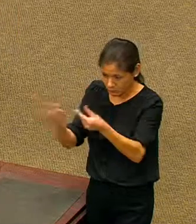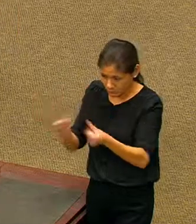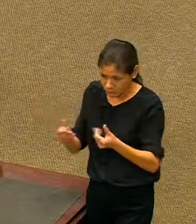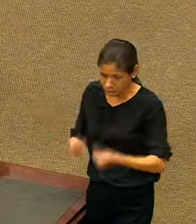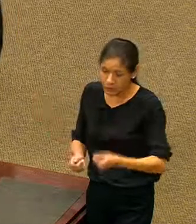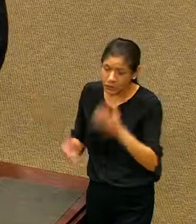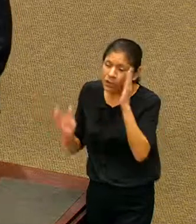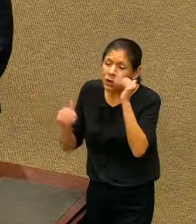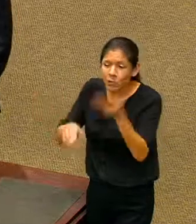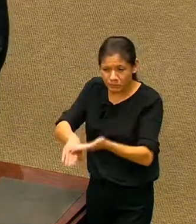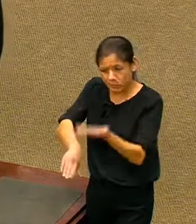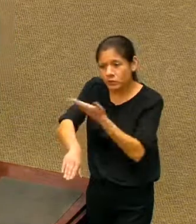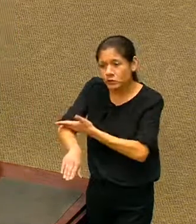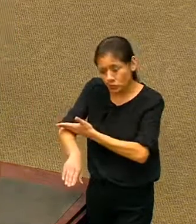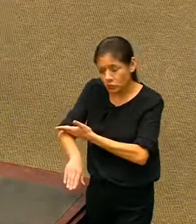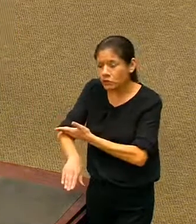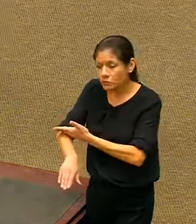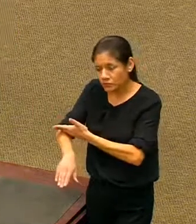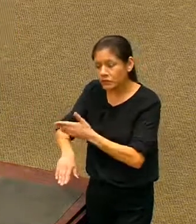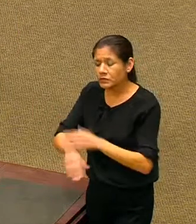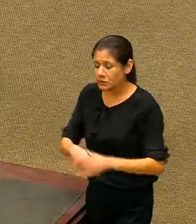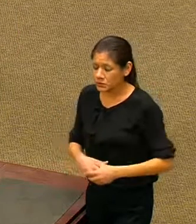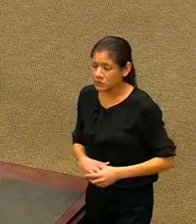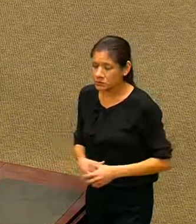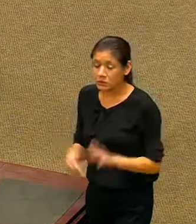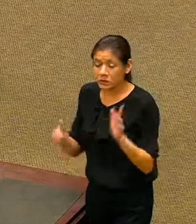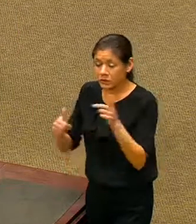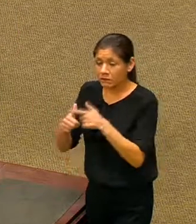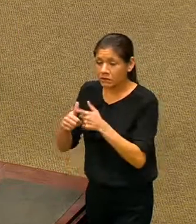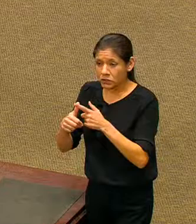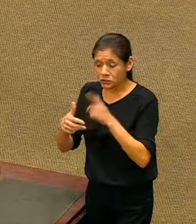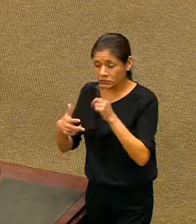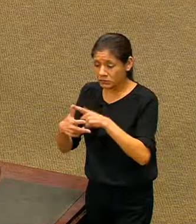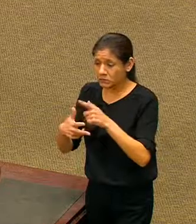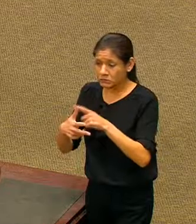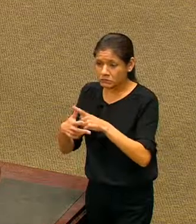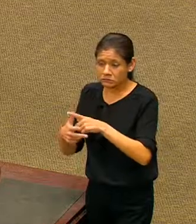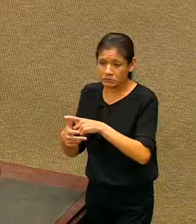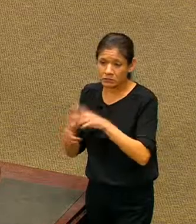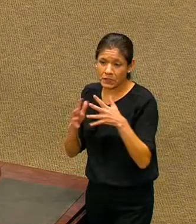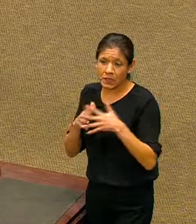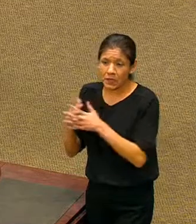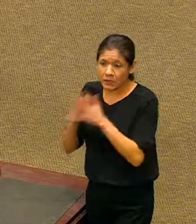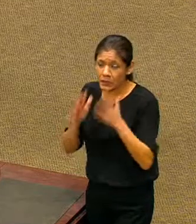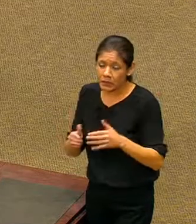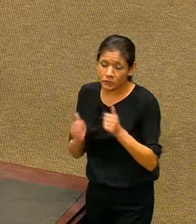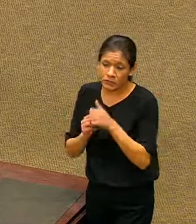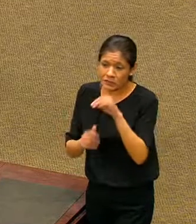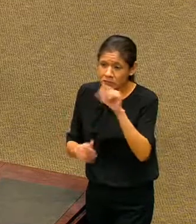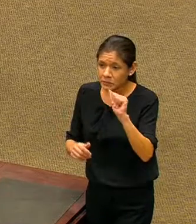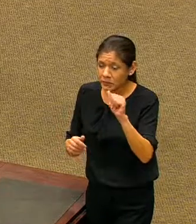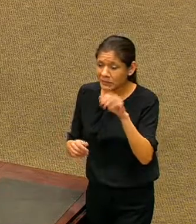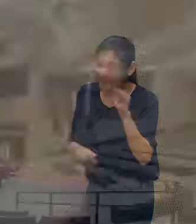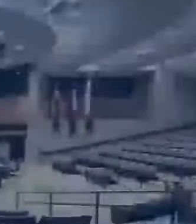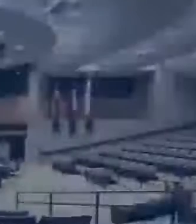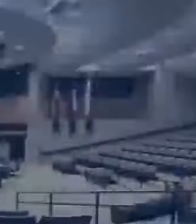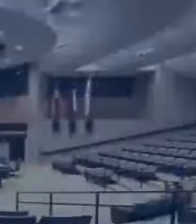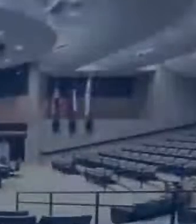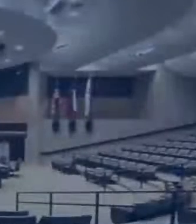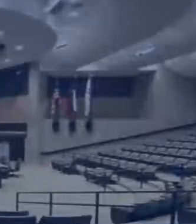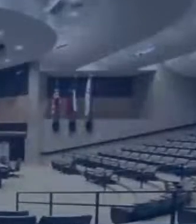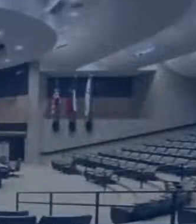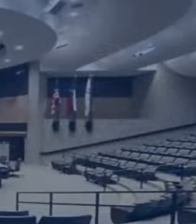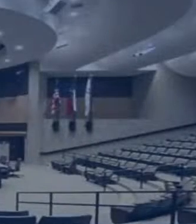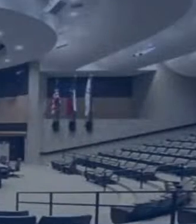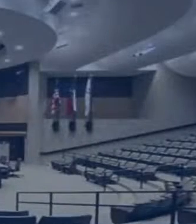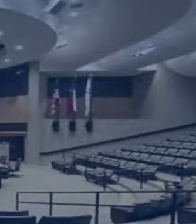or hope to improve. First of all, the American Disabilities Act compliance. We'll